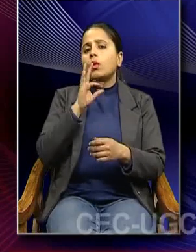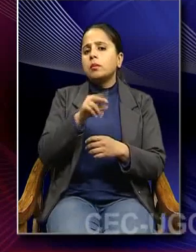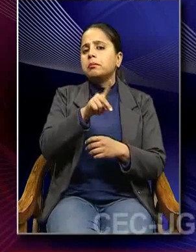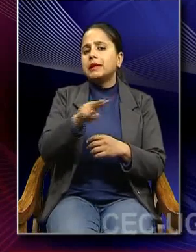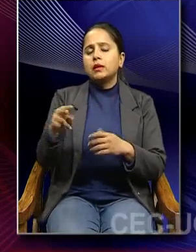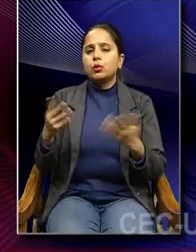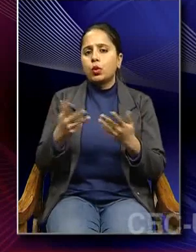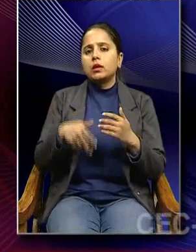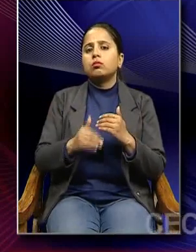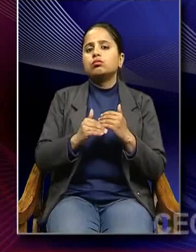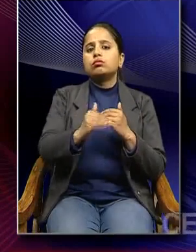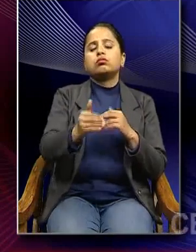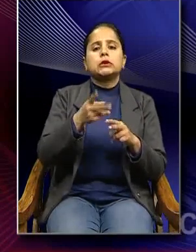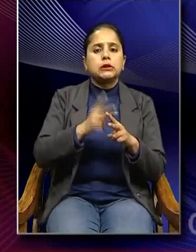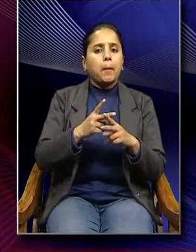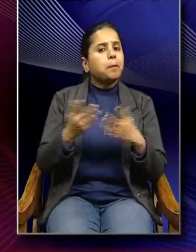by sustainable?